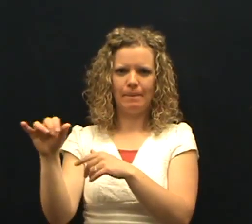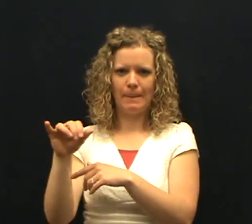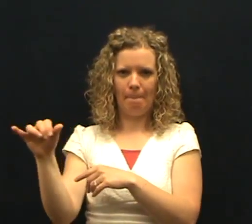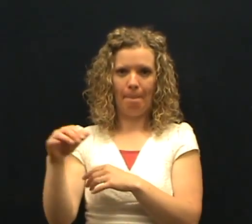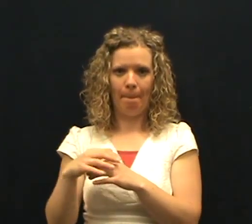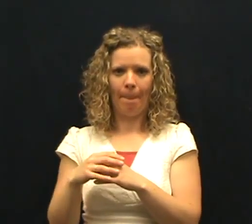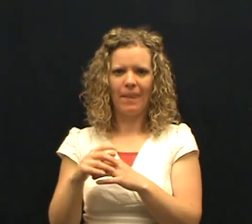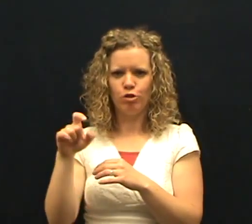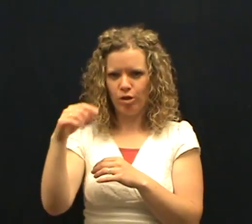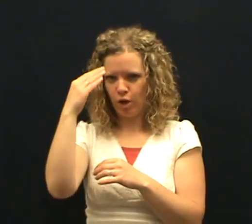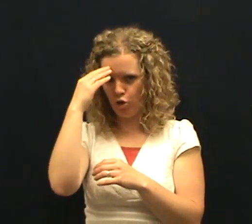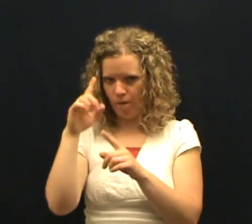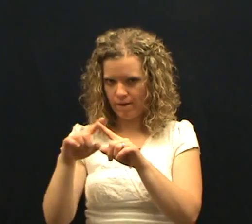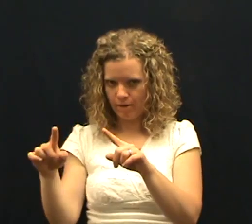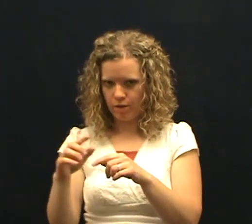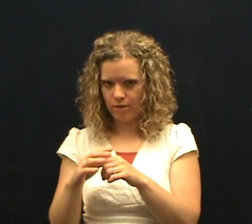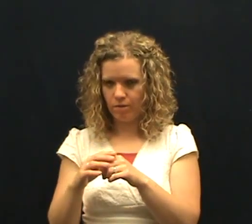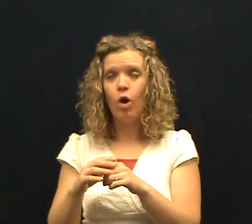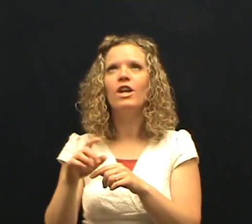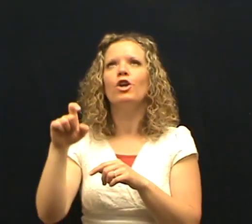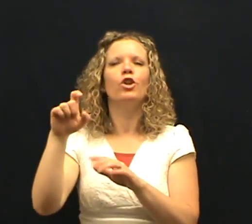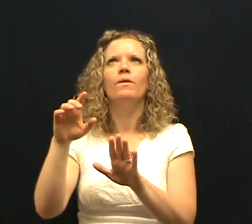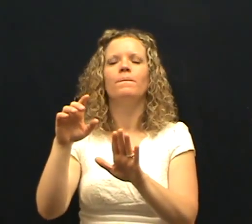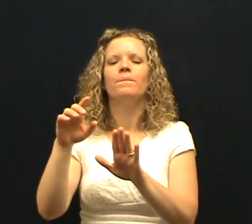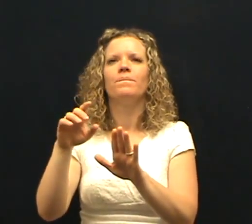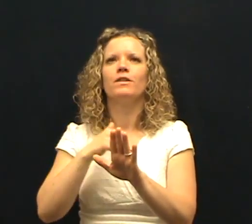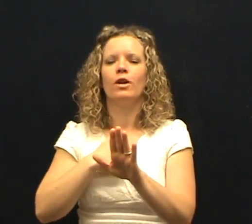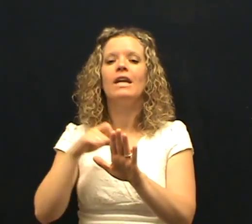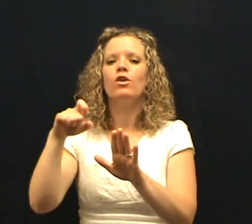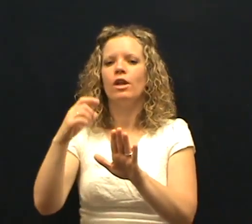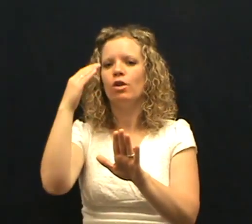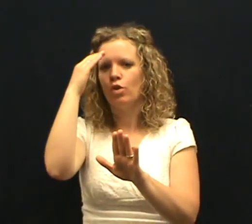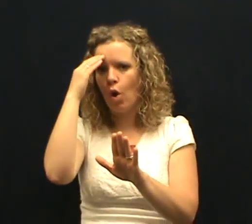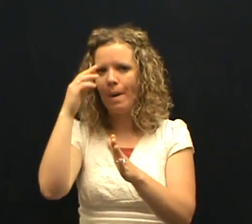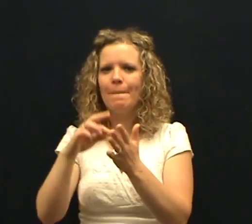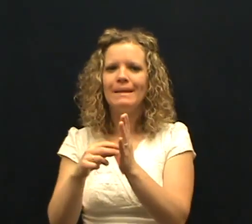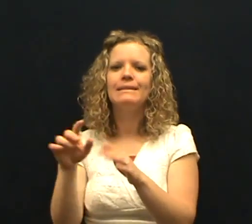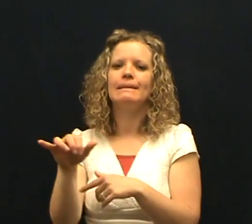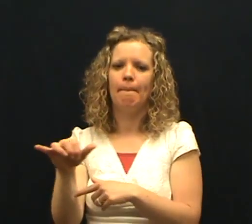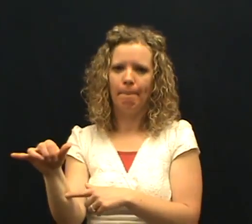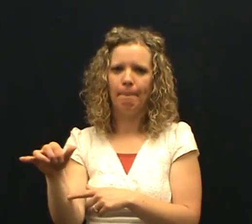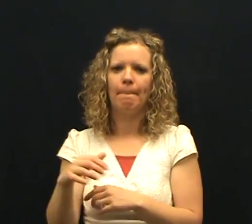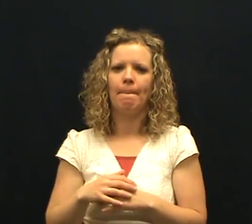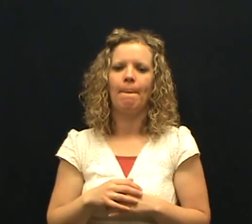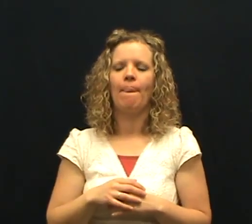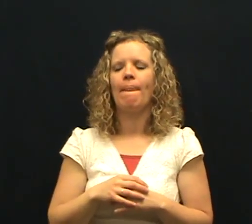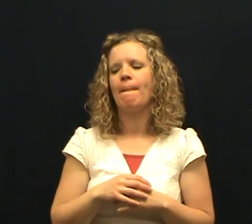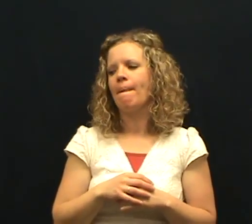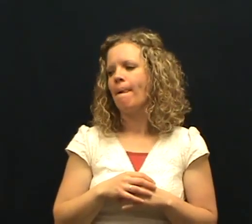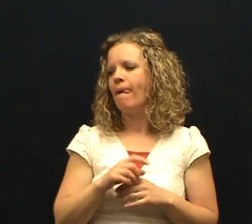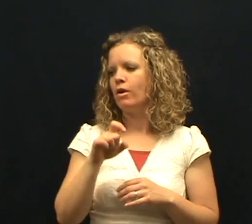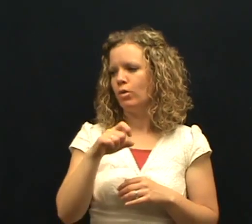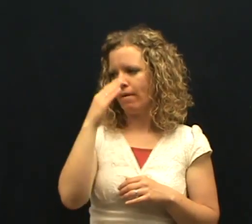subtract expenses like the rest of our multi-step income statement was before we looked at the